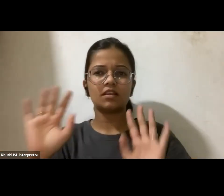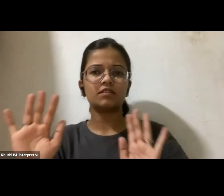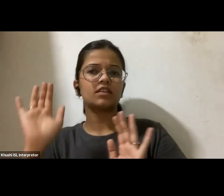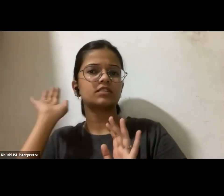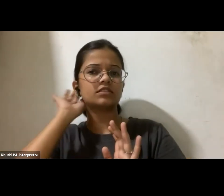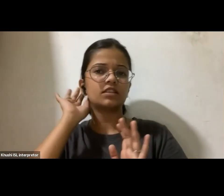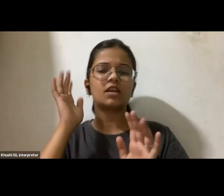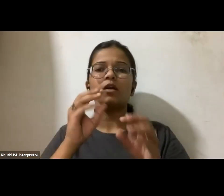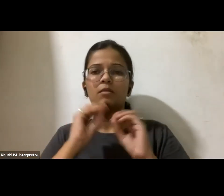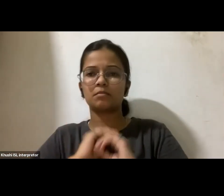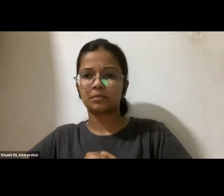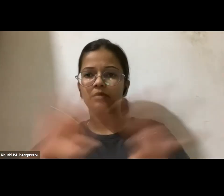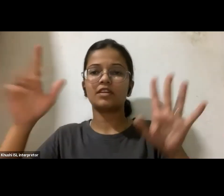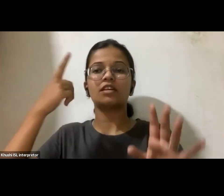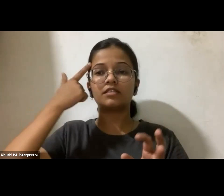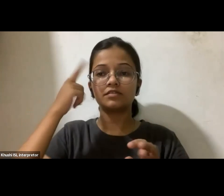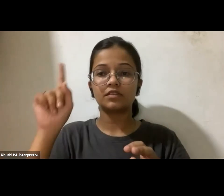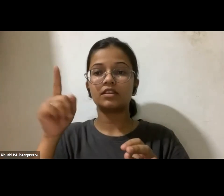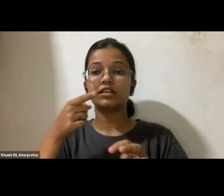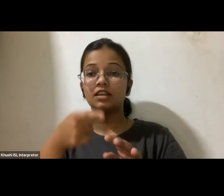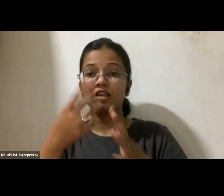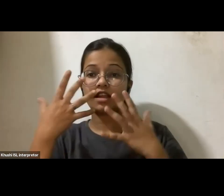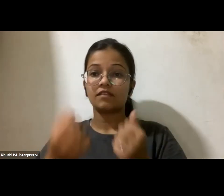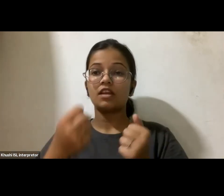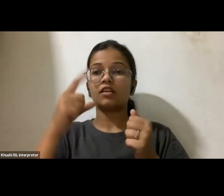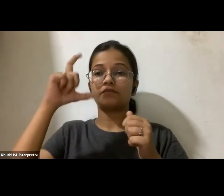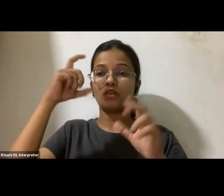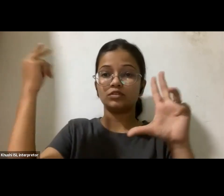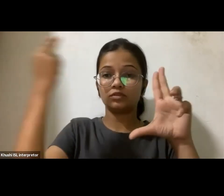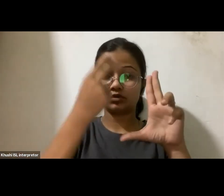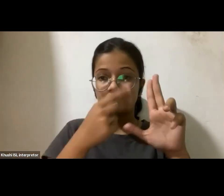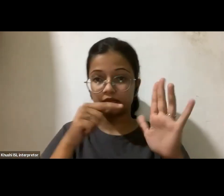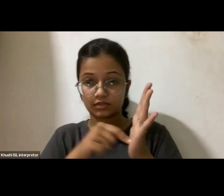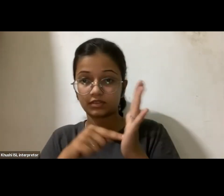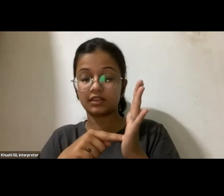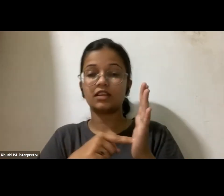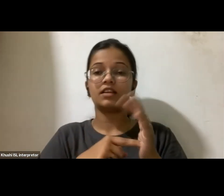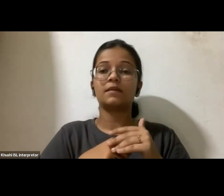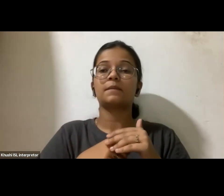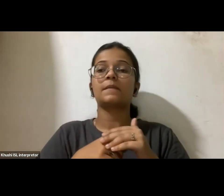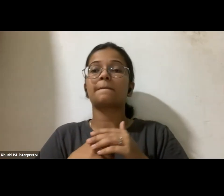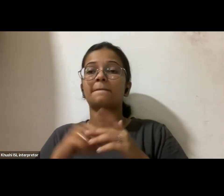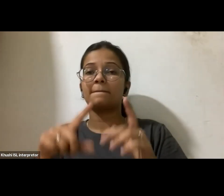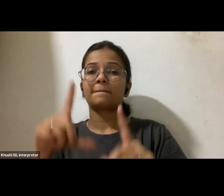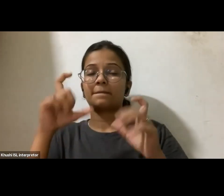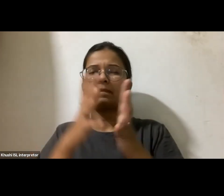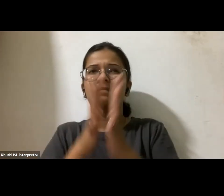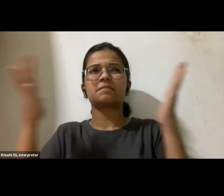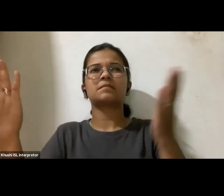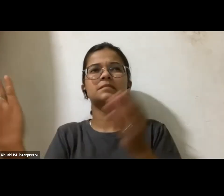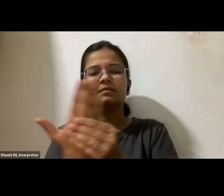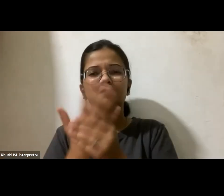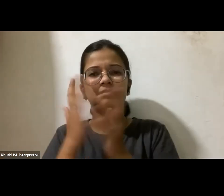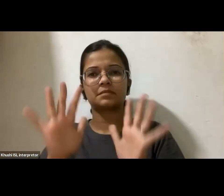to provide, because these images were being enlarged to, say, we have in our collection something that